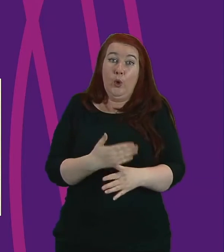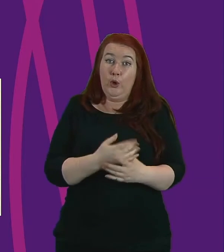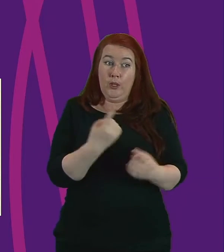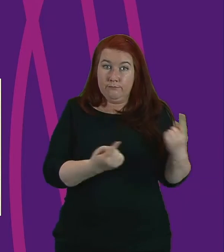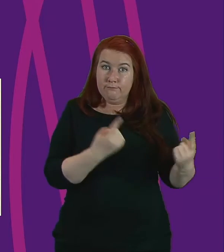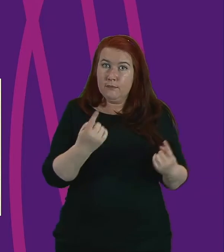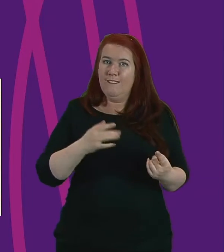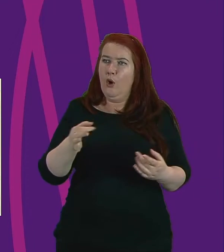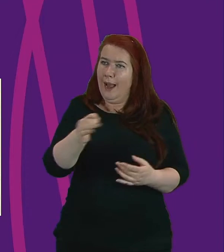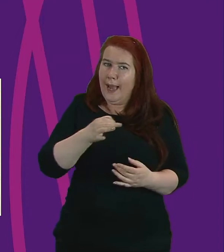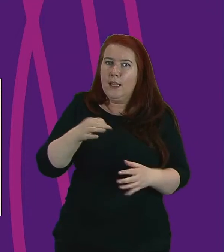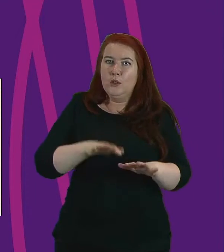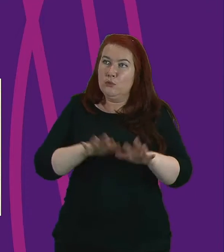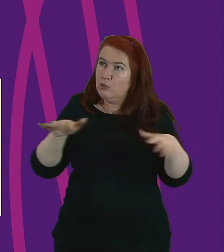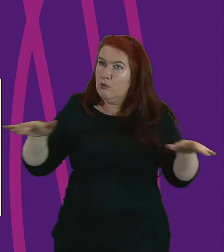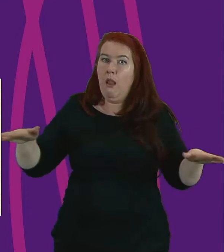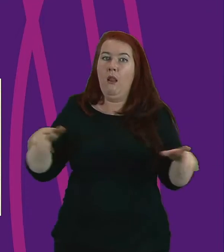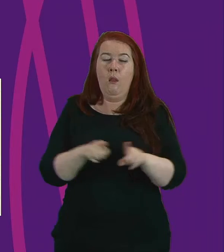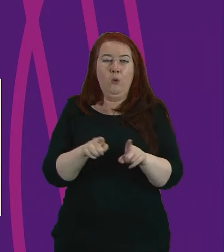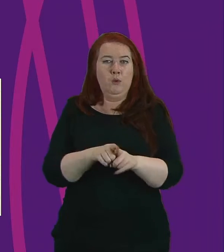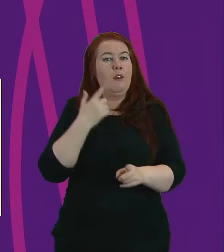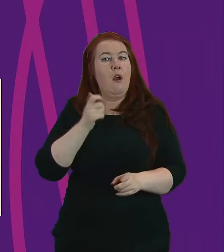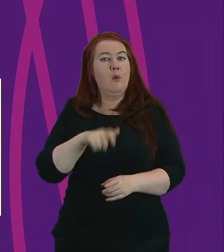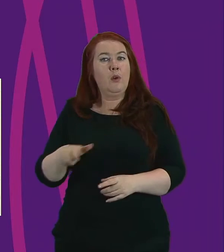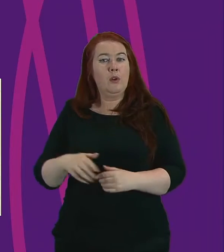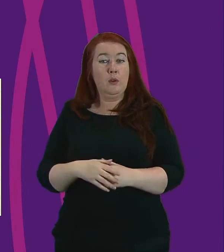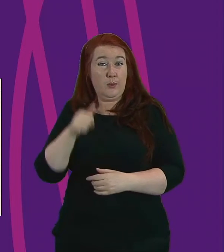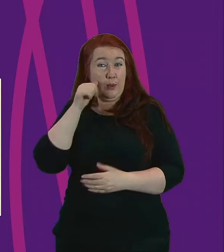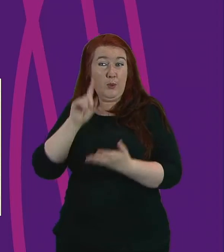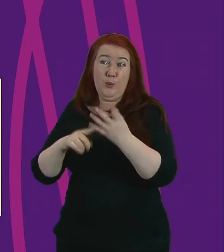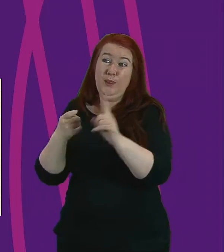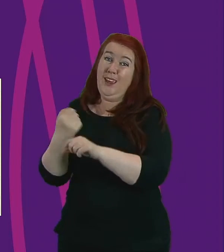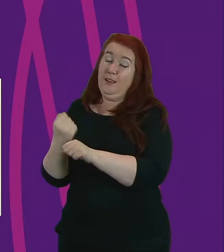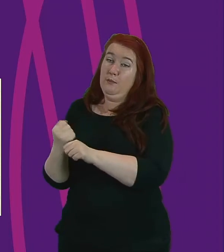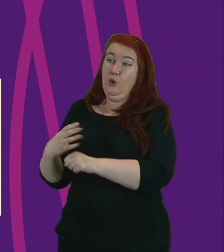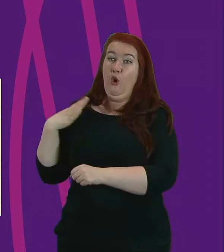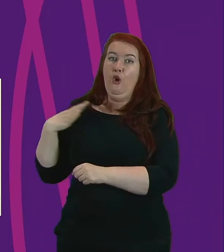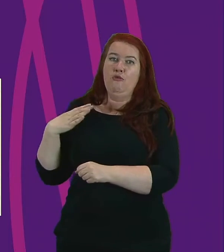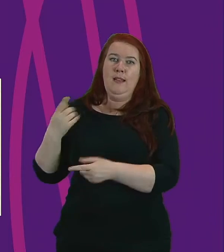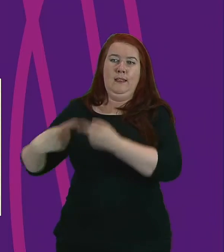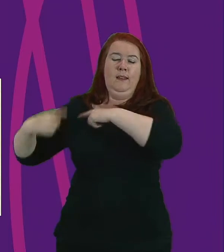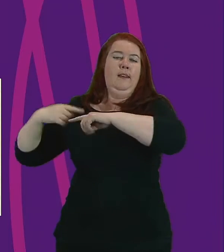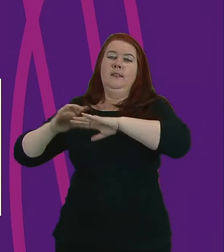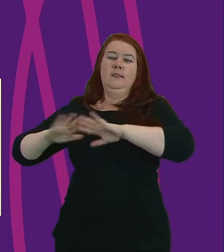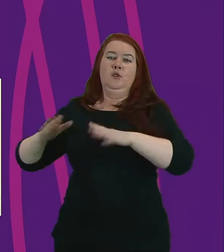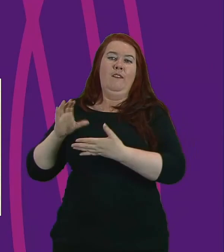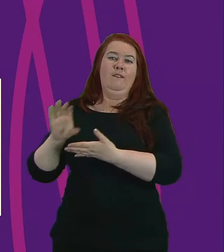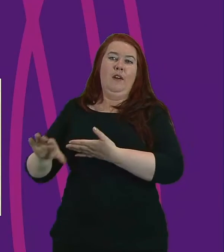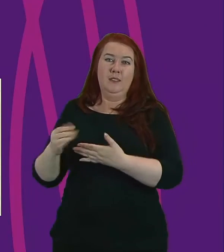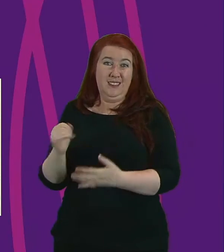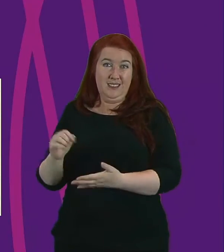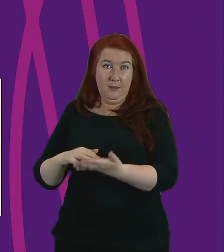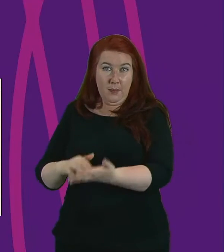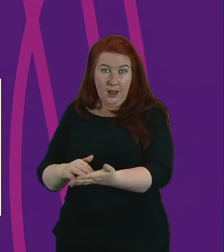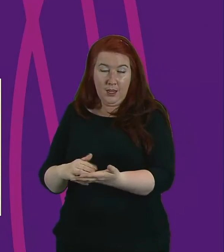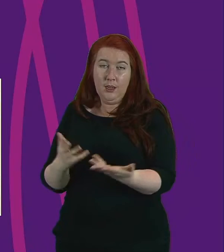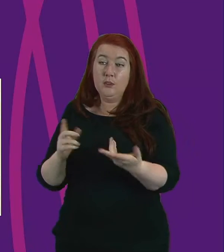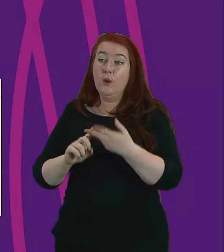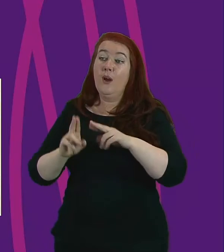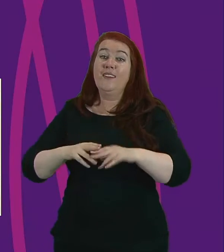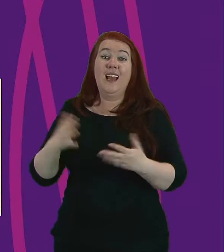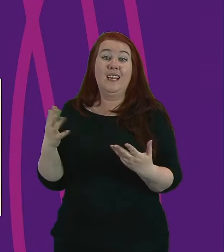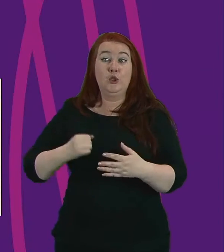workers. We know the UK has already reneged on £60 million of consequentials allocated for business support. Any money Scottish ministers